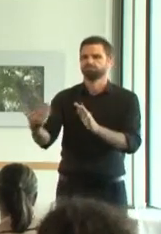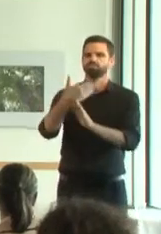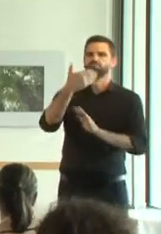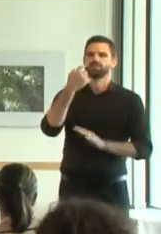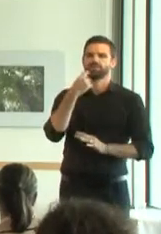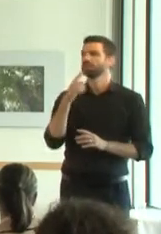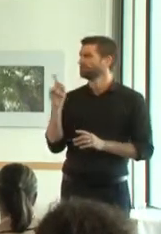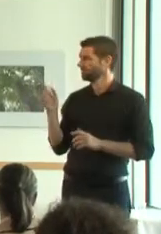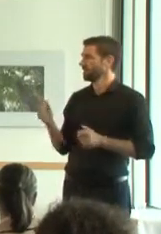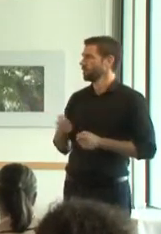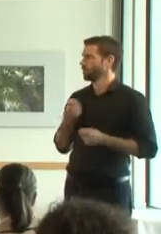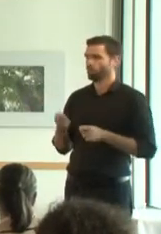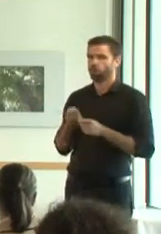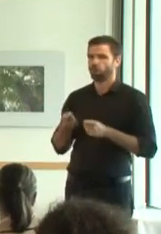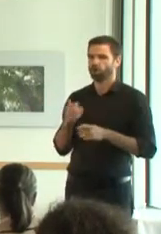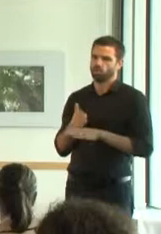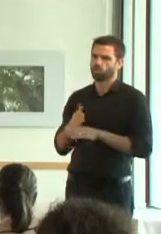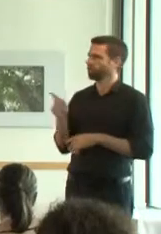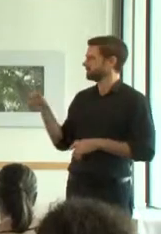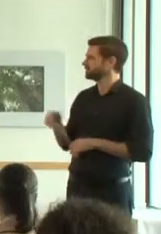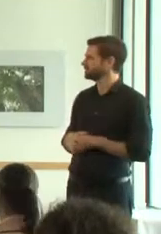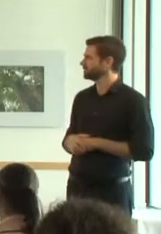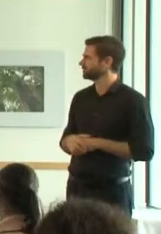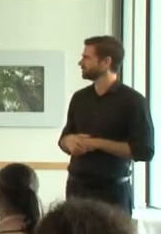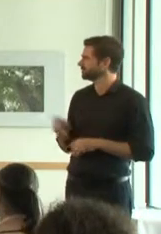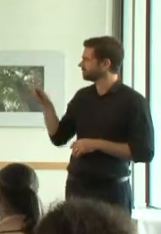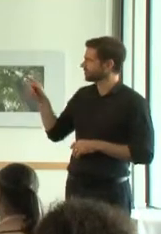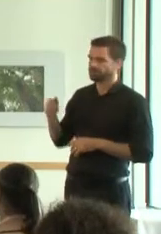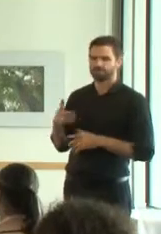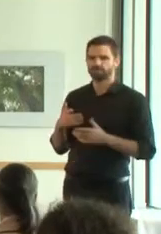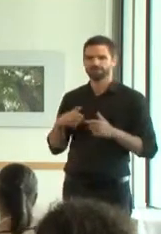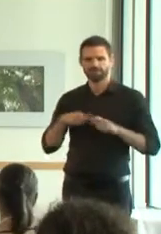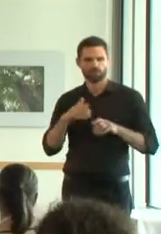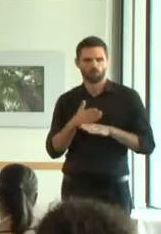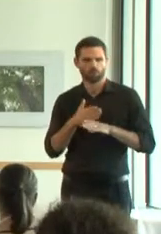we're working on here with that. So we grab a work in progress from there.